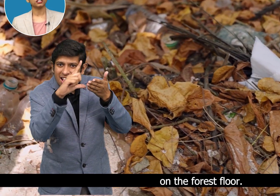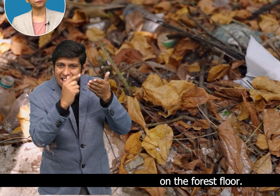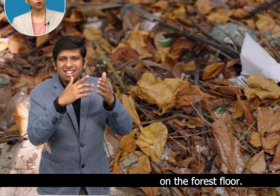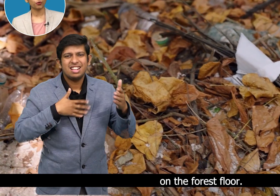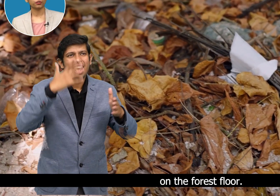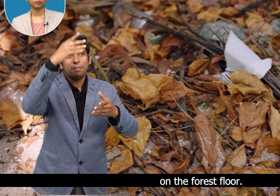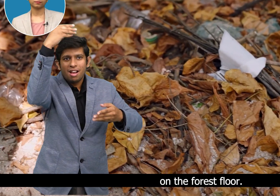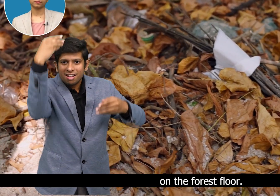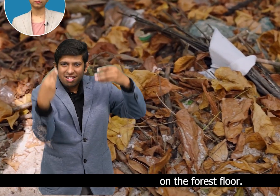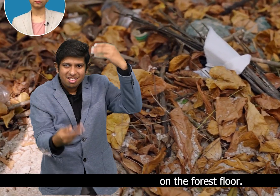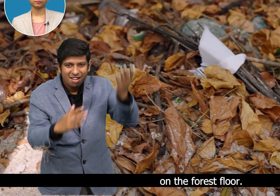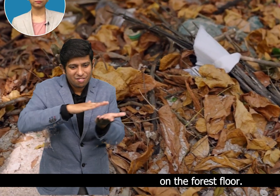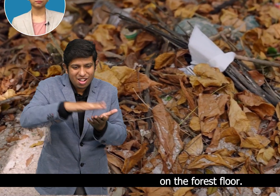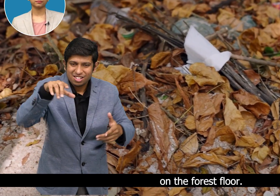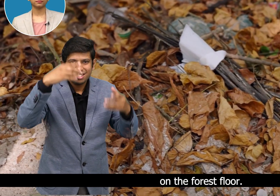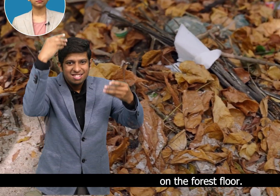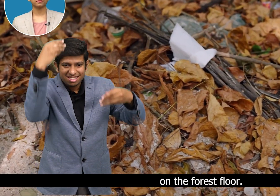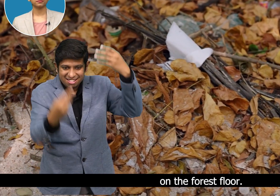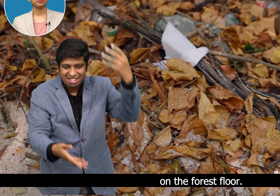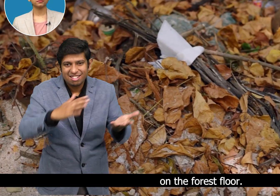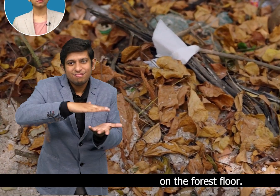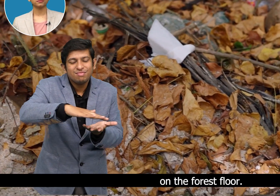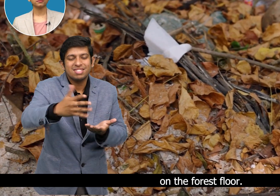the forest floor.